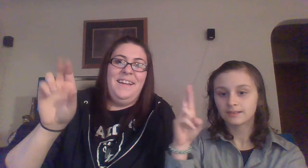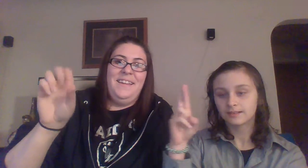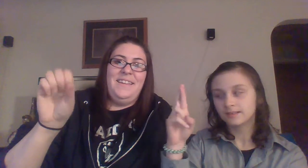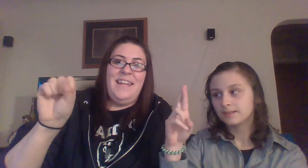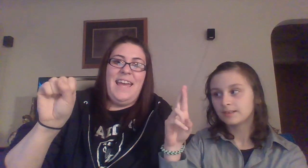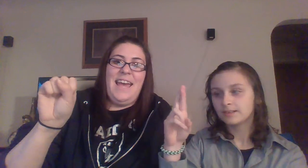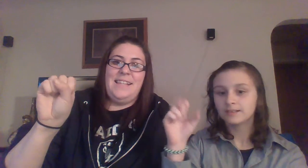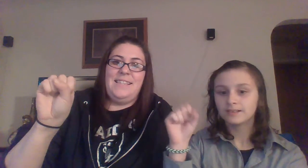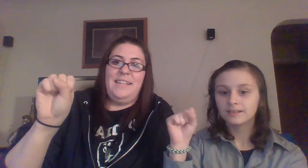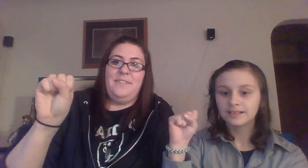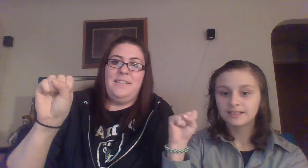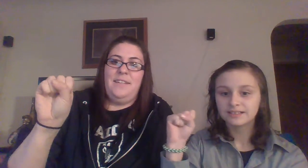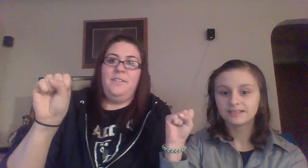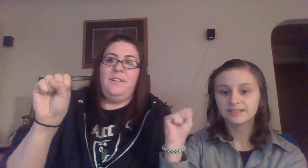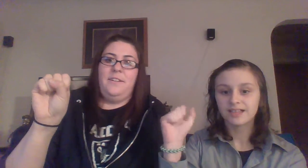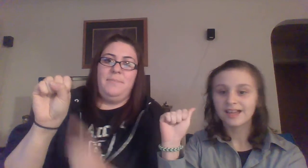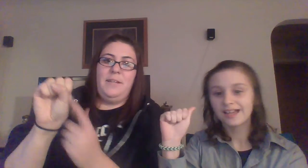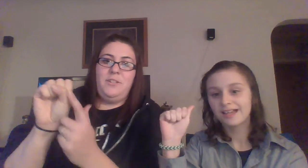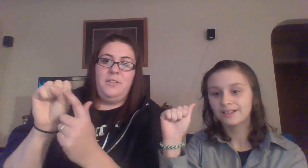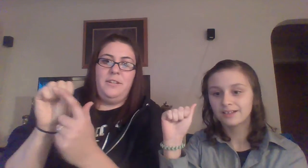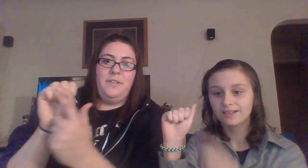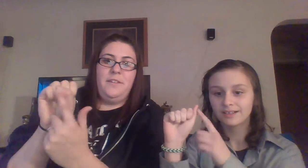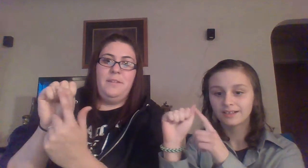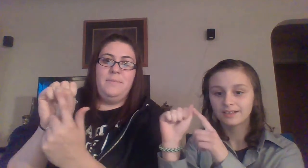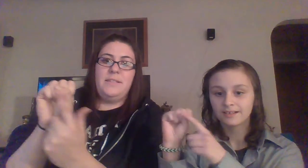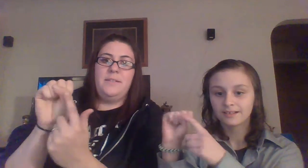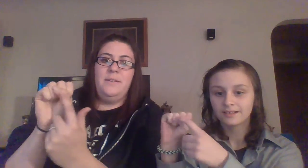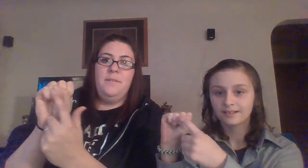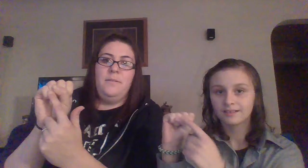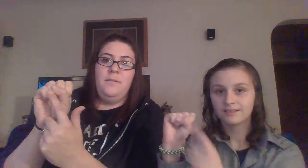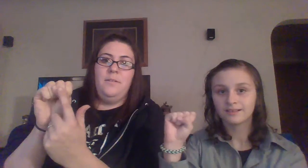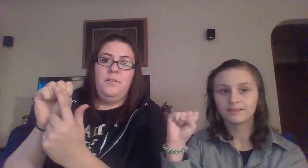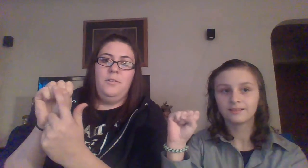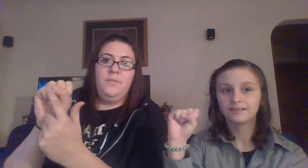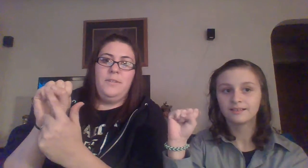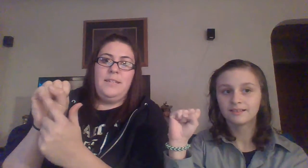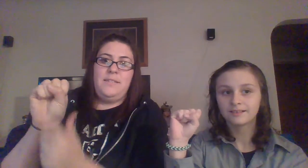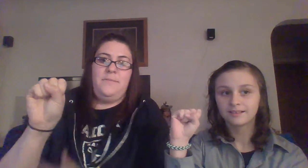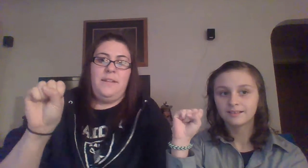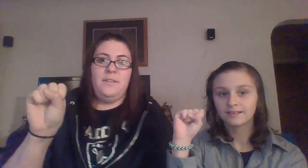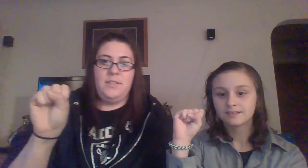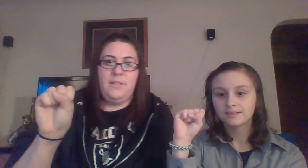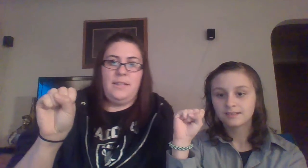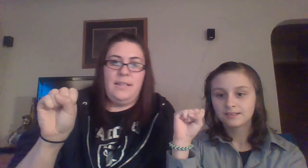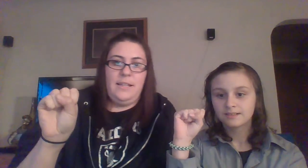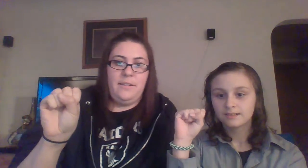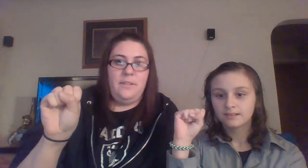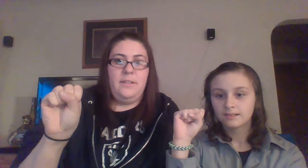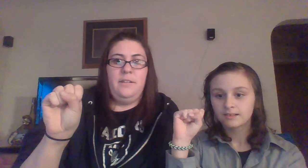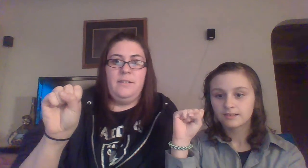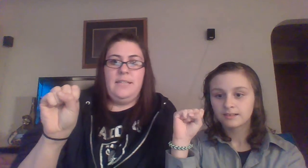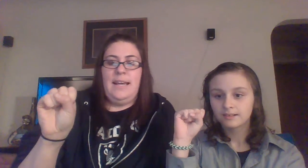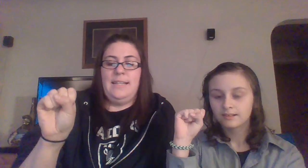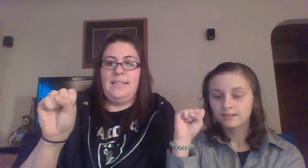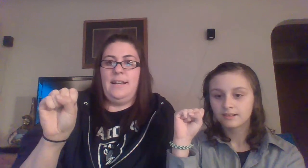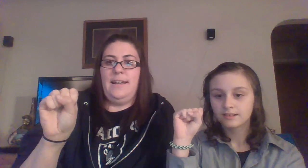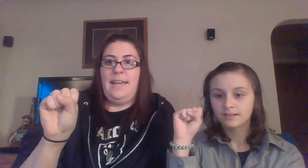And then S, like we said earlier, make sure that your thumb is over these fingers so that they clearly know it's S and not A.